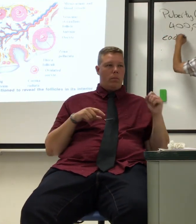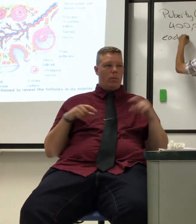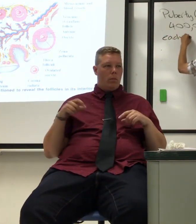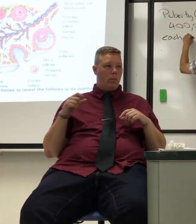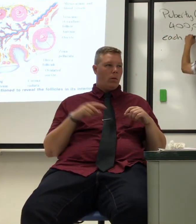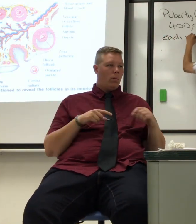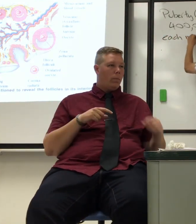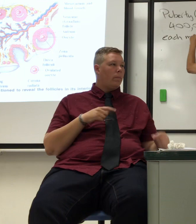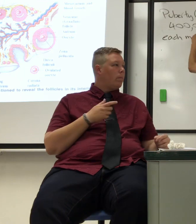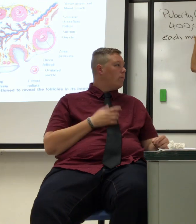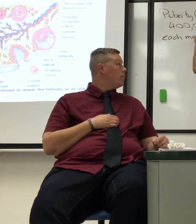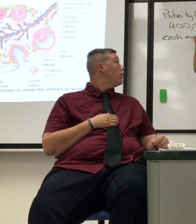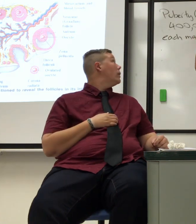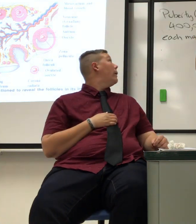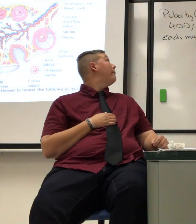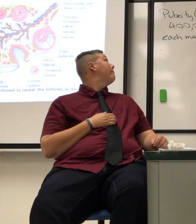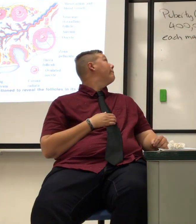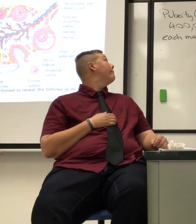each